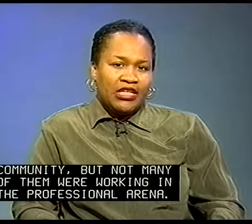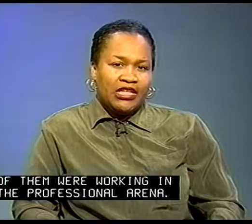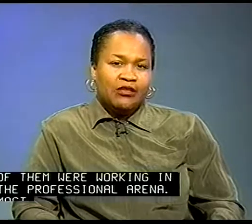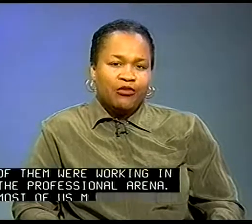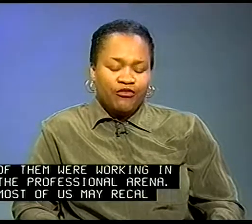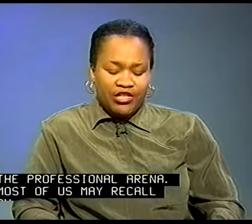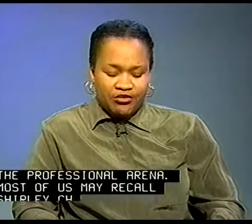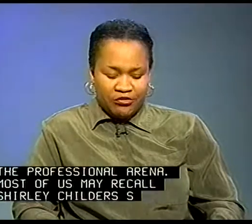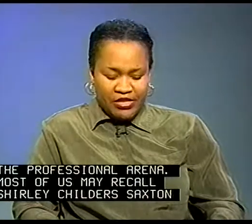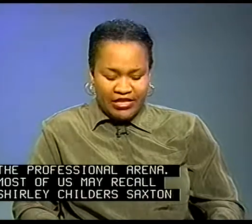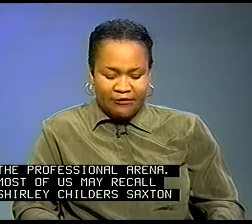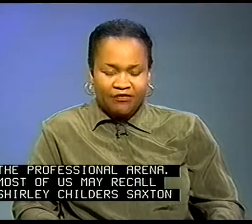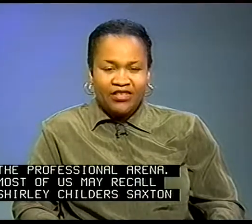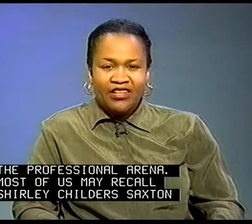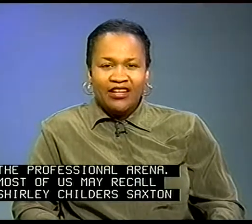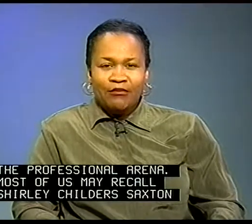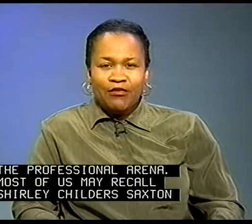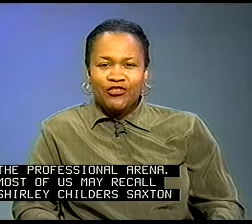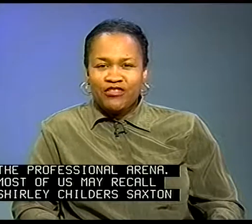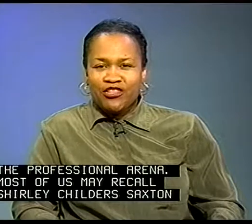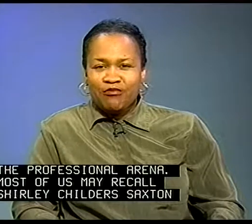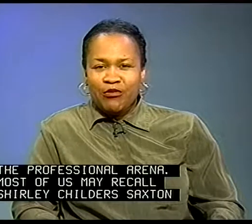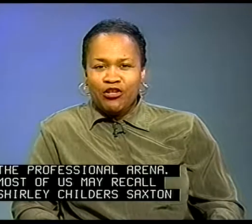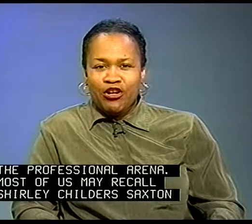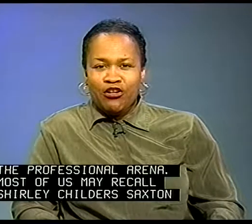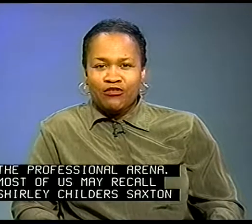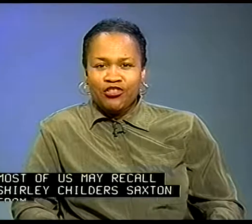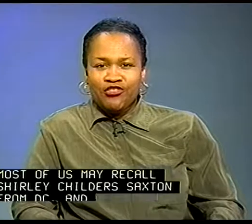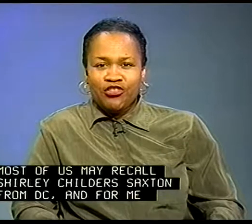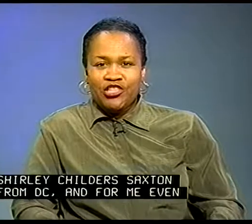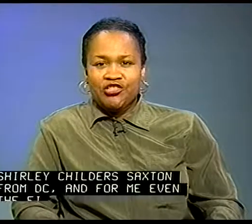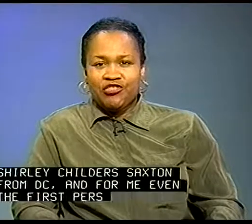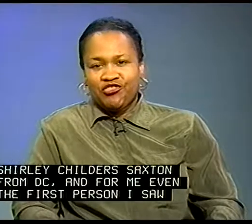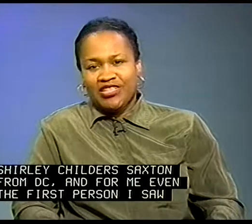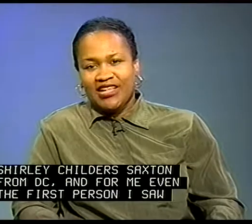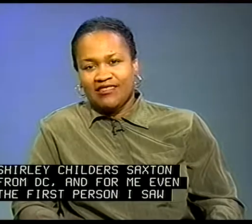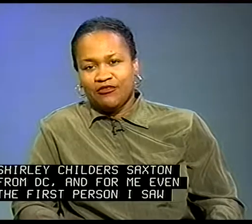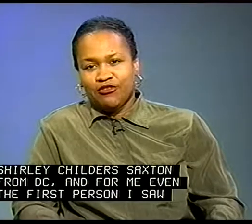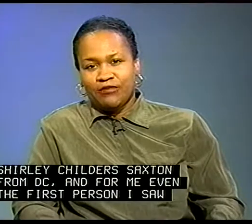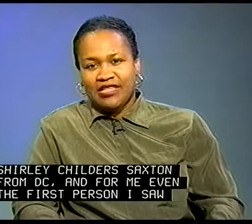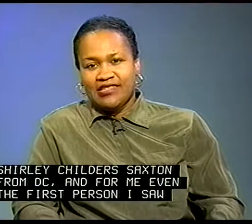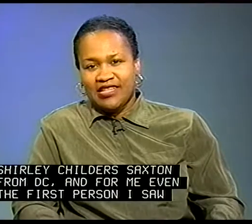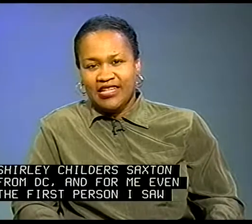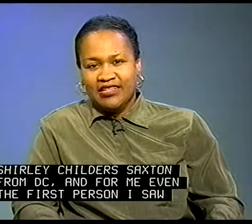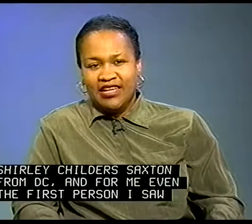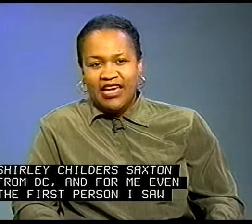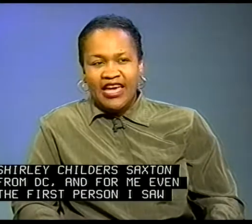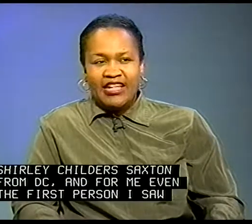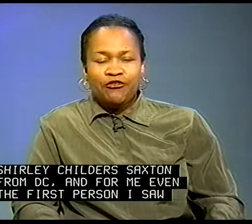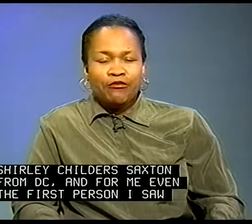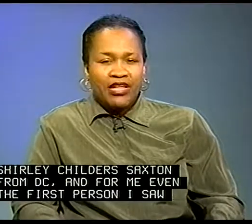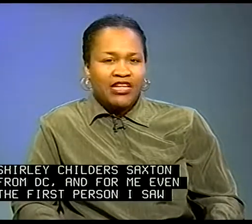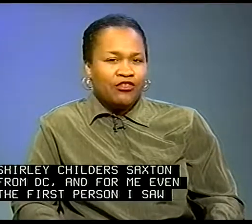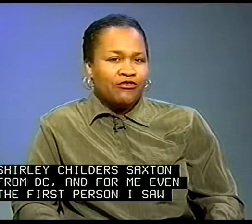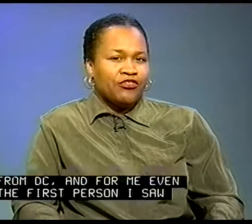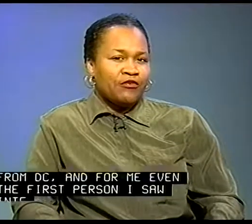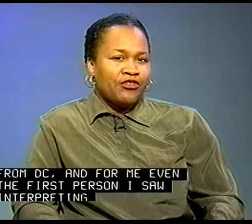in the professional arena. Most of us may recall Shirley Childress Johnson from D.C., and for me, even the first